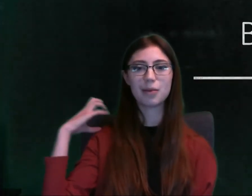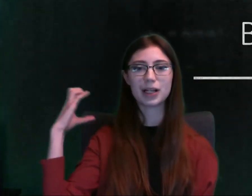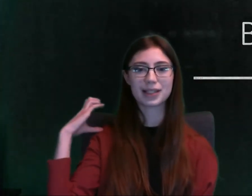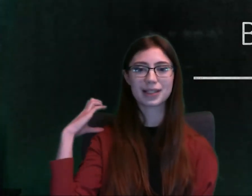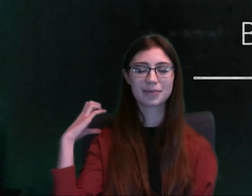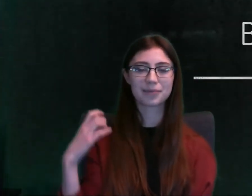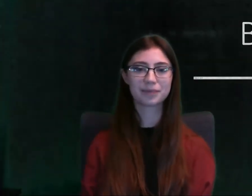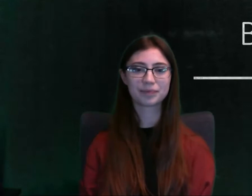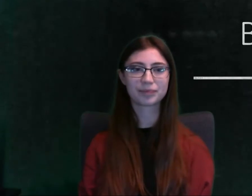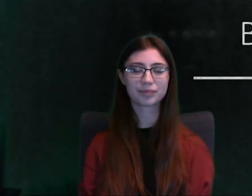Boss.